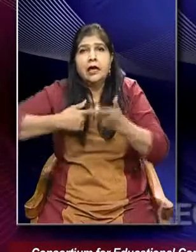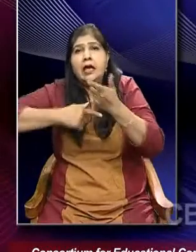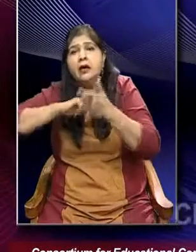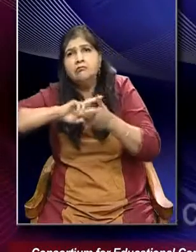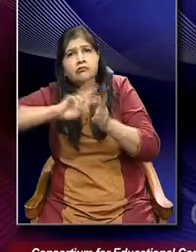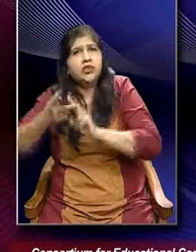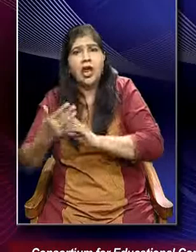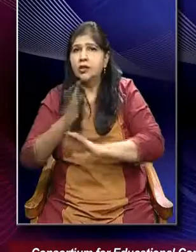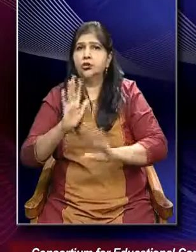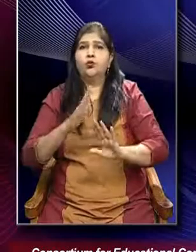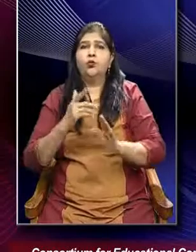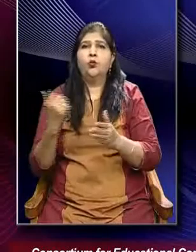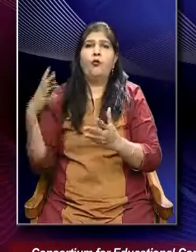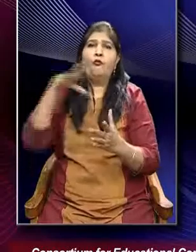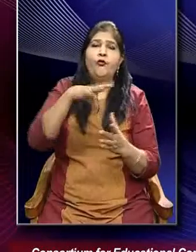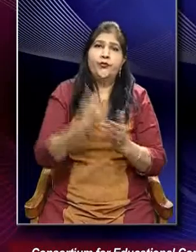irreversible force.